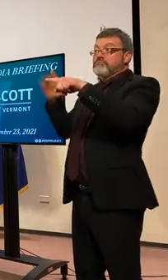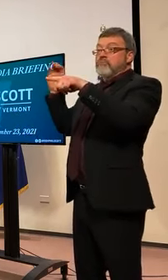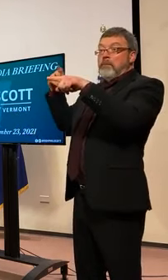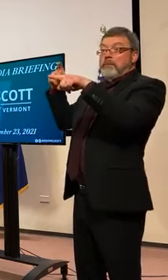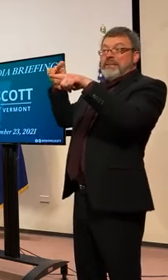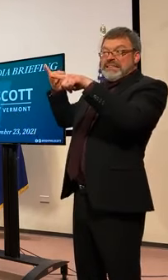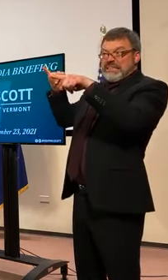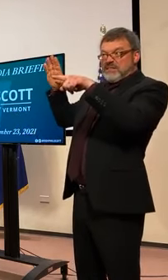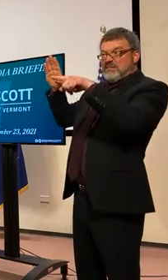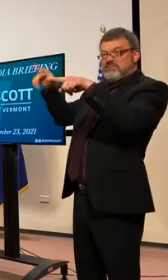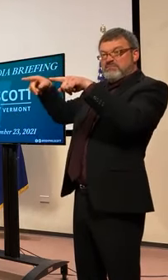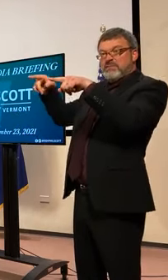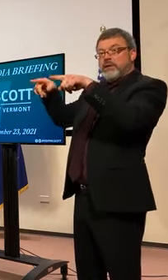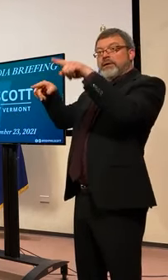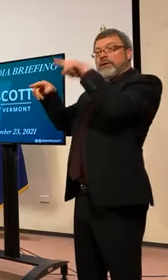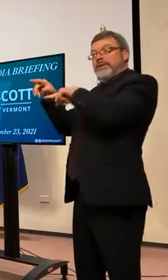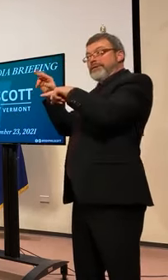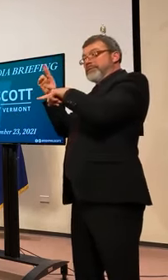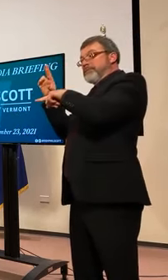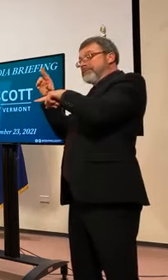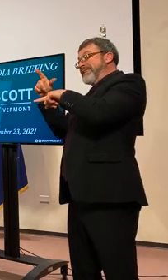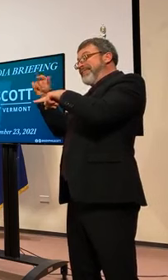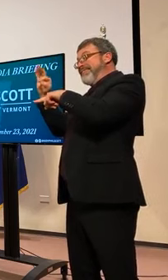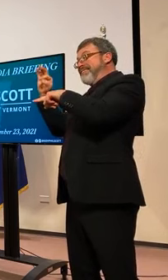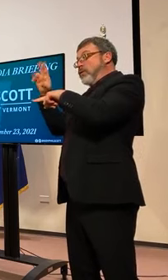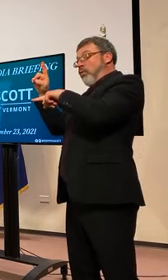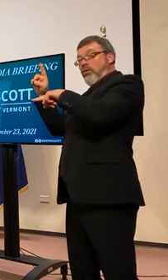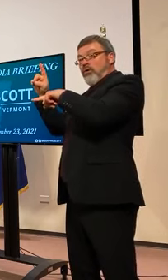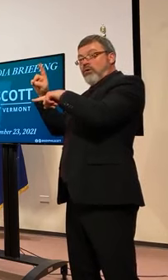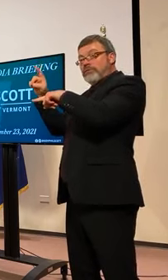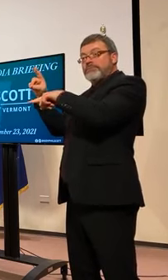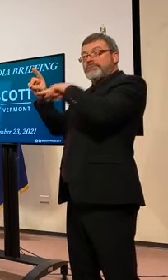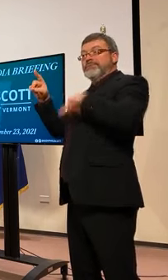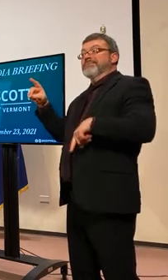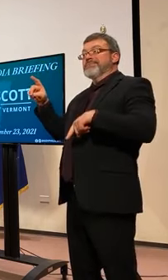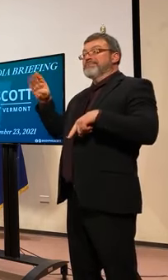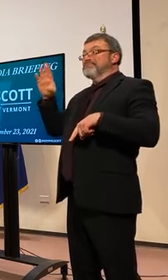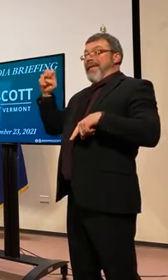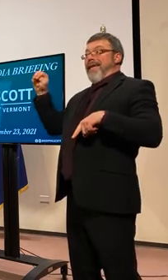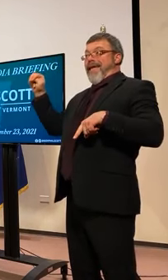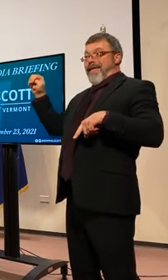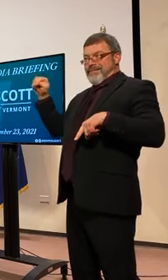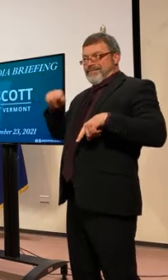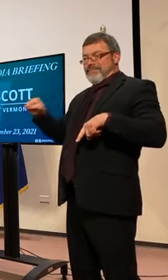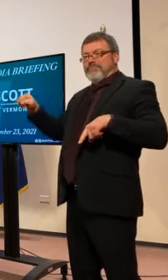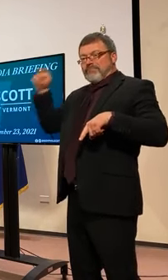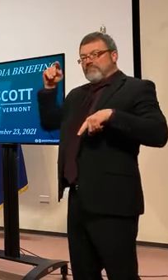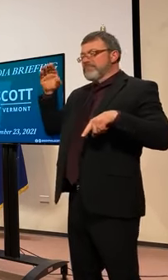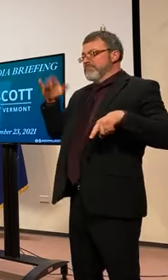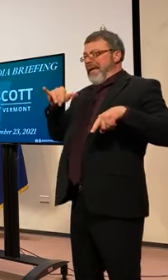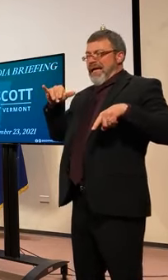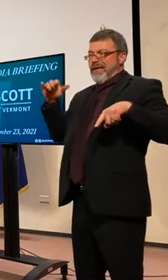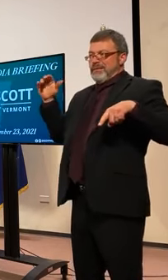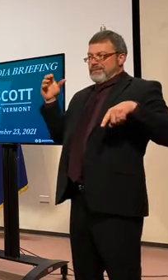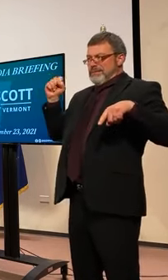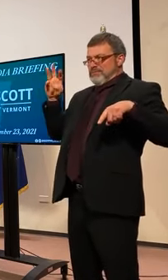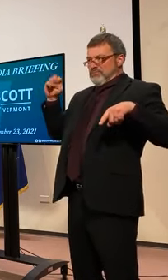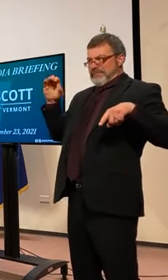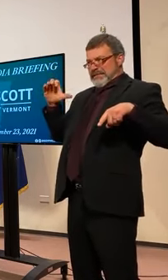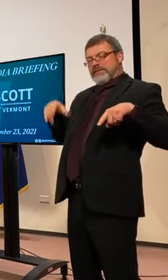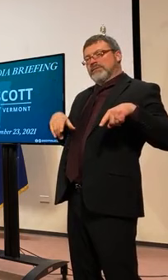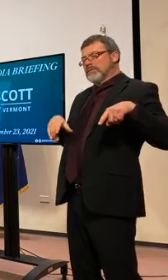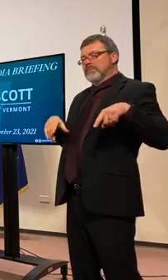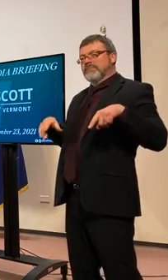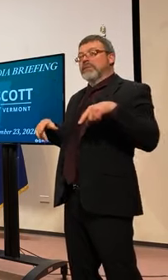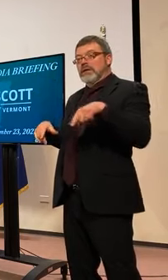Randolph, and SVMC in Bennington. Please make an appointment to get tested by contacting